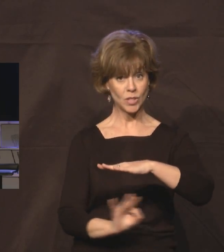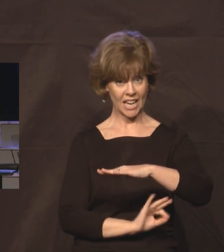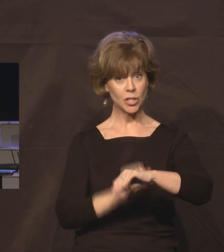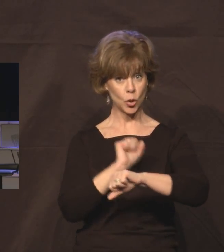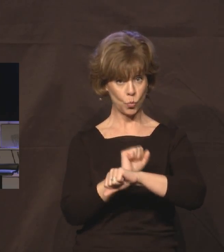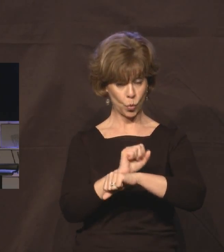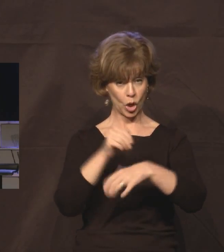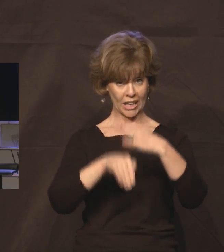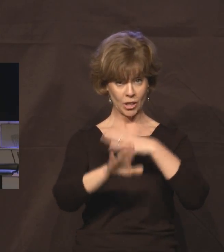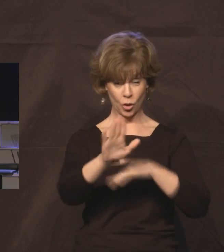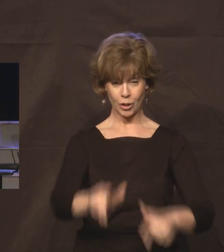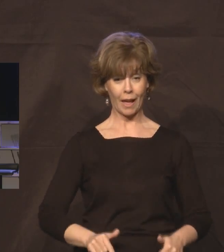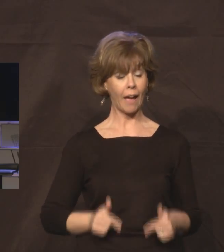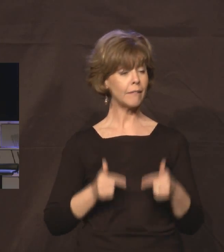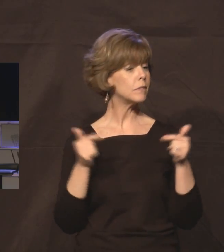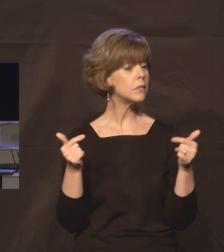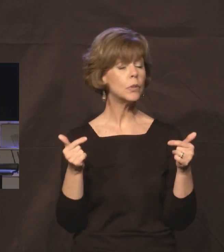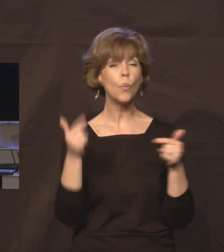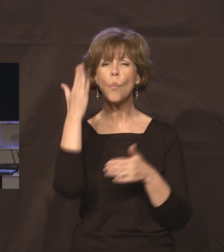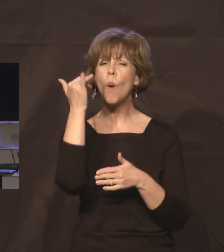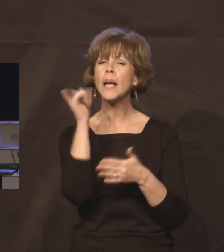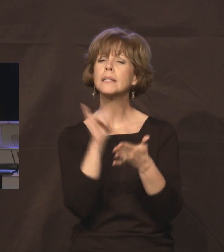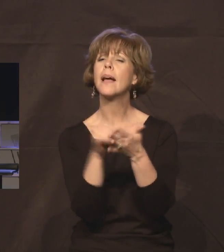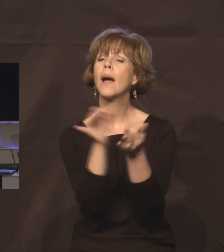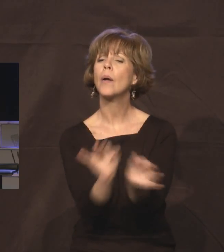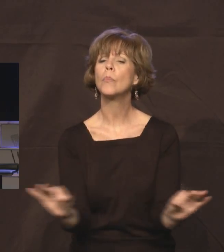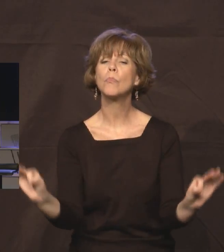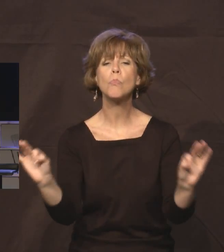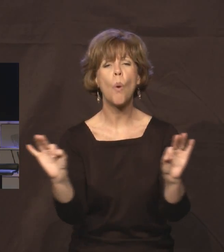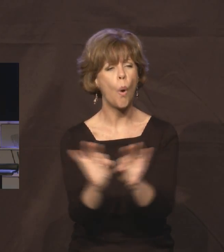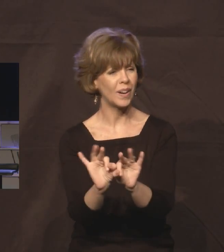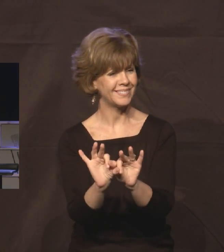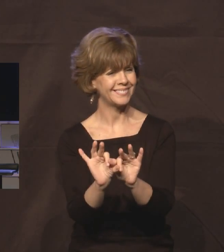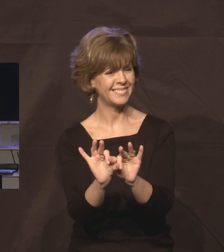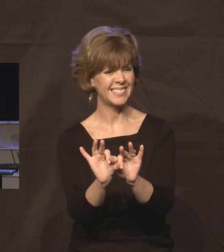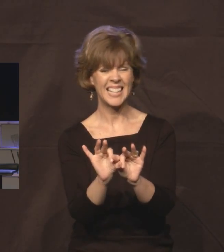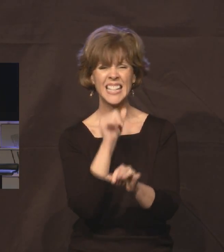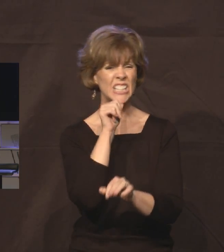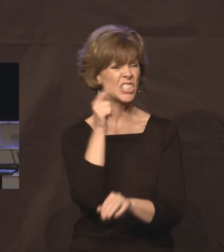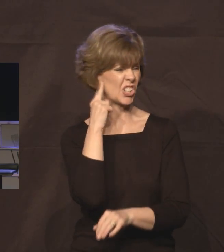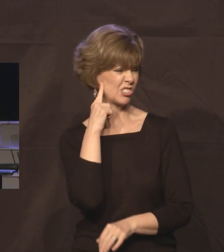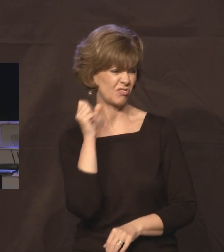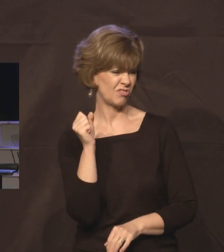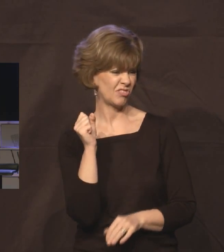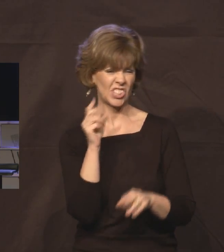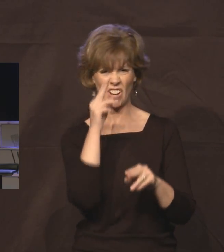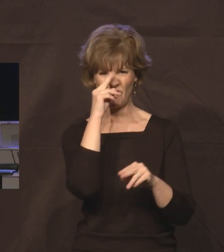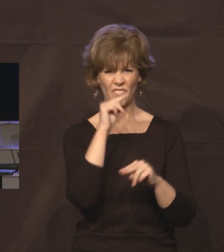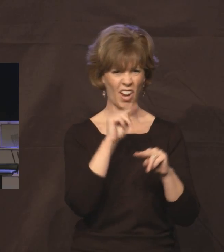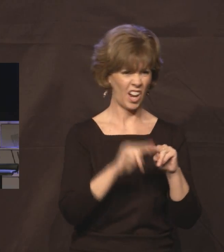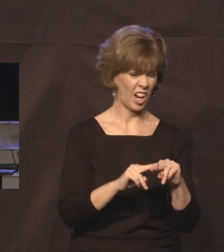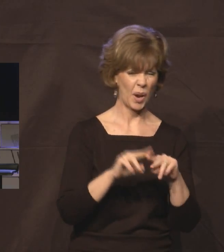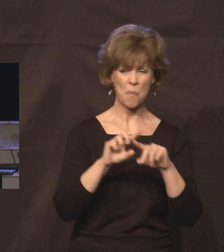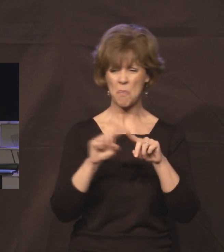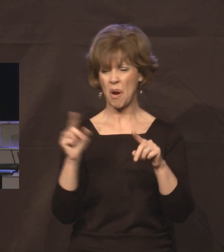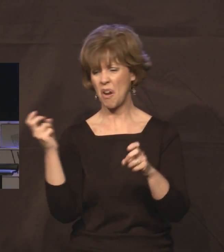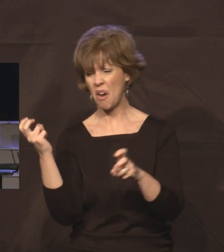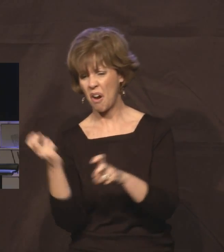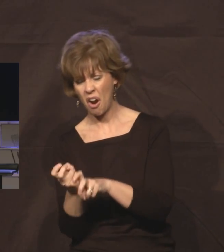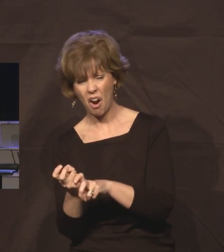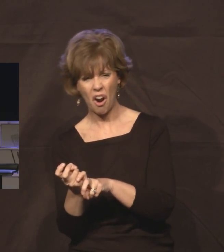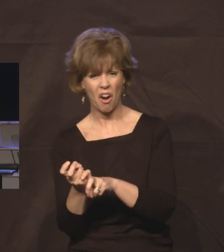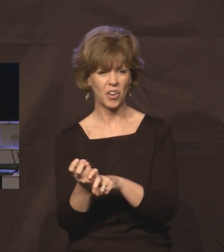Kevin, it doesn't sound like a lot of fun. It sounds like hard stuff. And even thinking about things like we thought about last week, like lust and